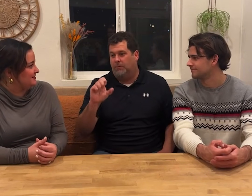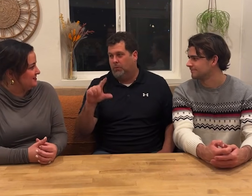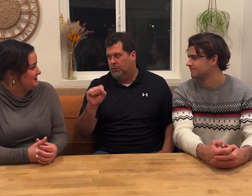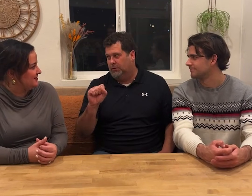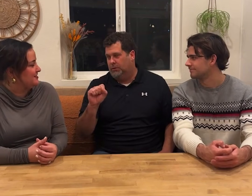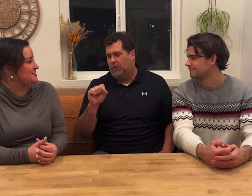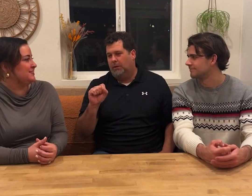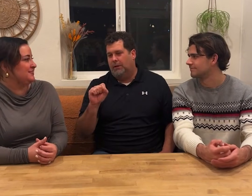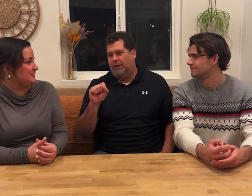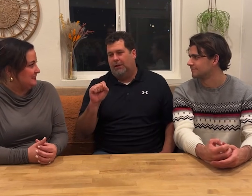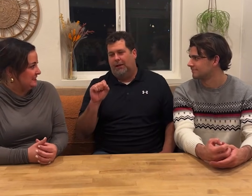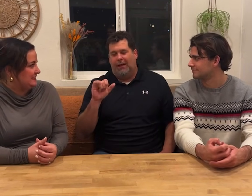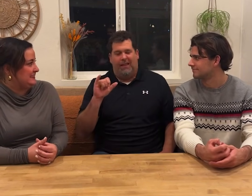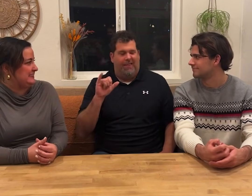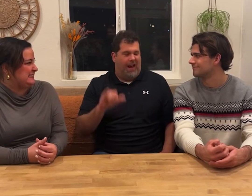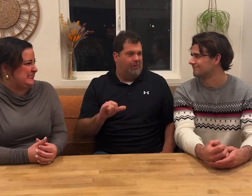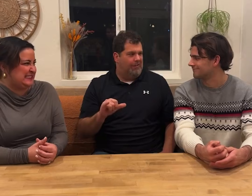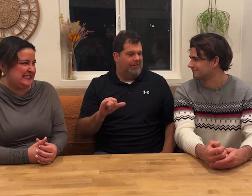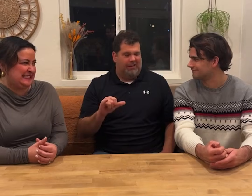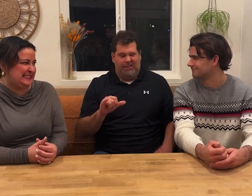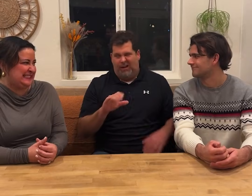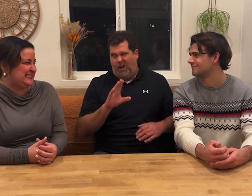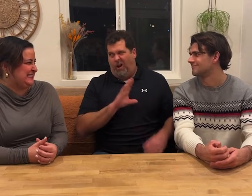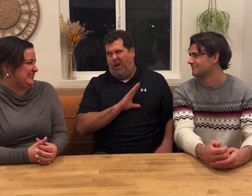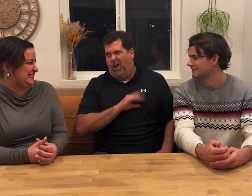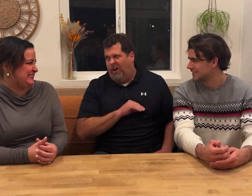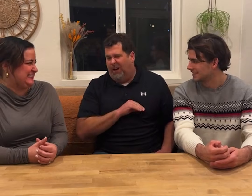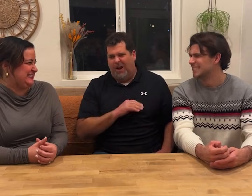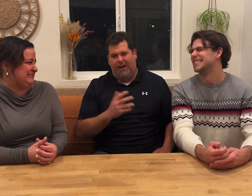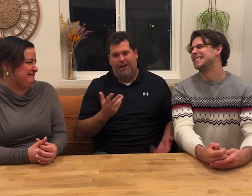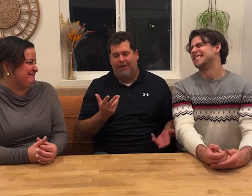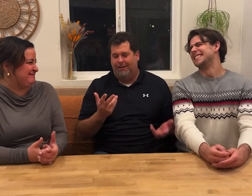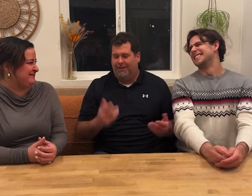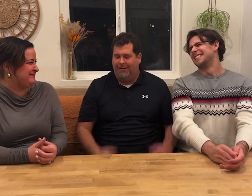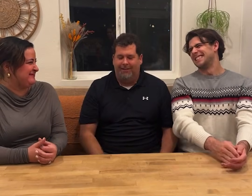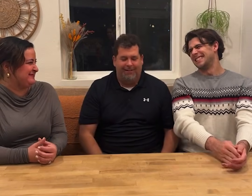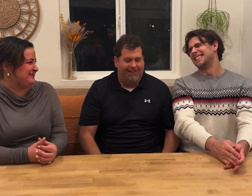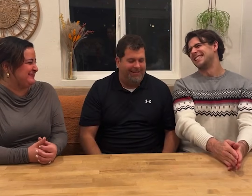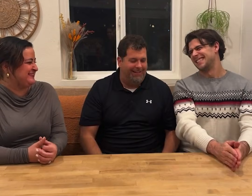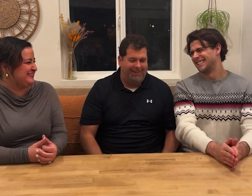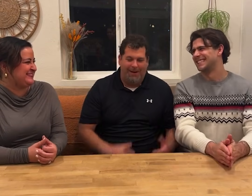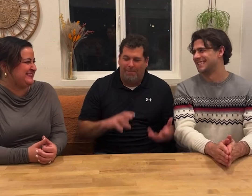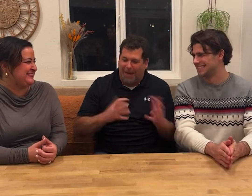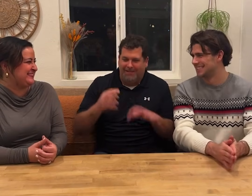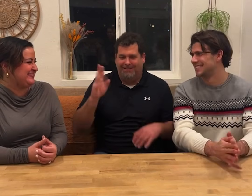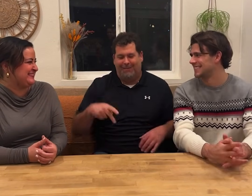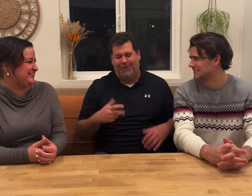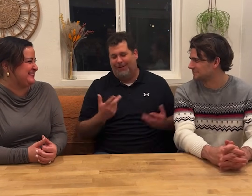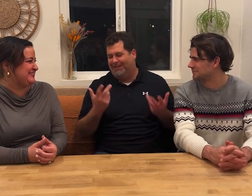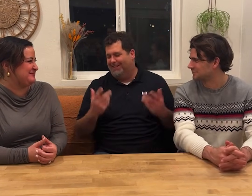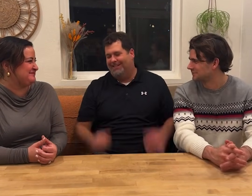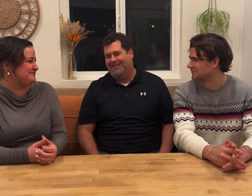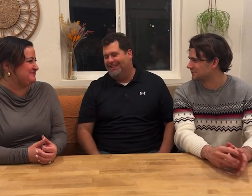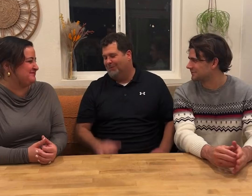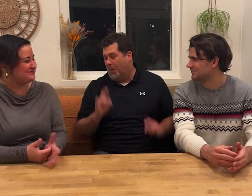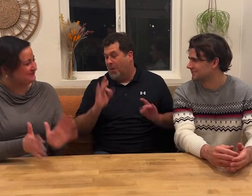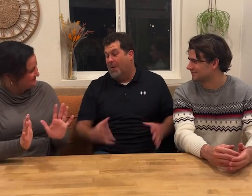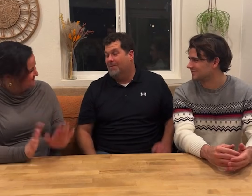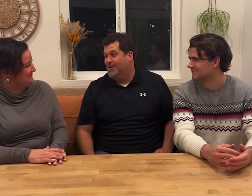we lost about our muscles, and that really defeated our confidence in that moment. That was